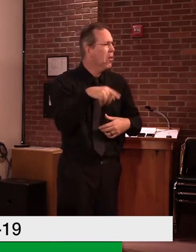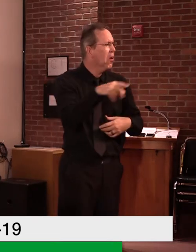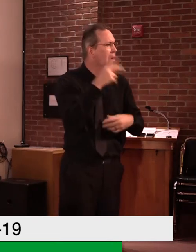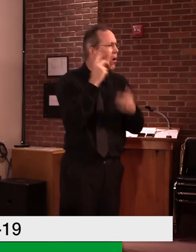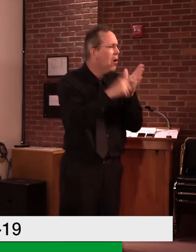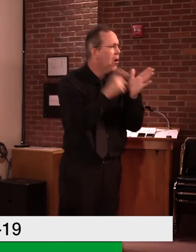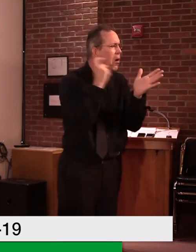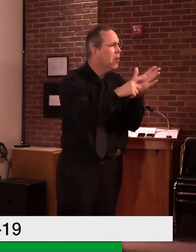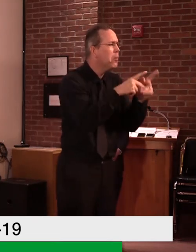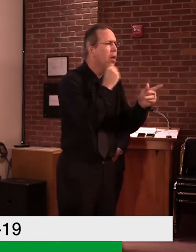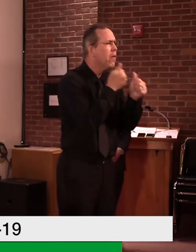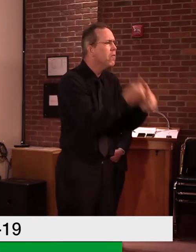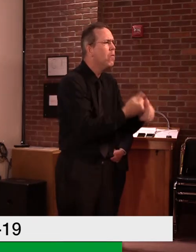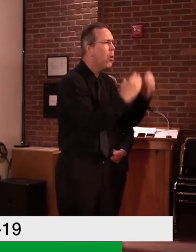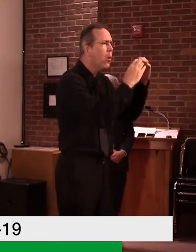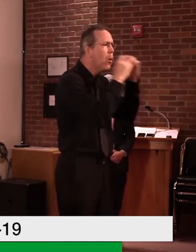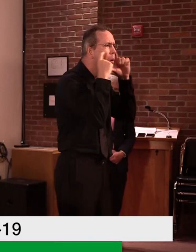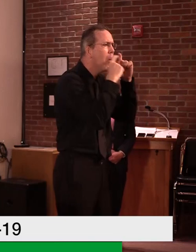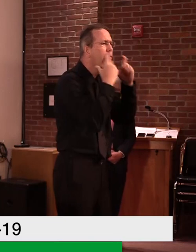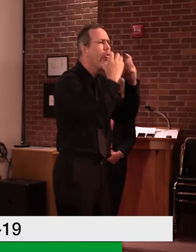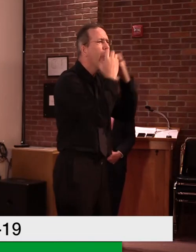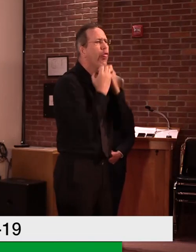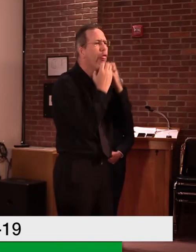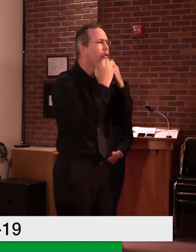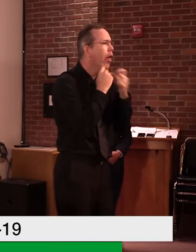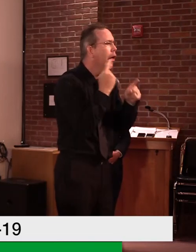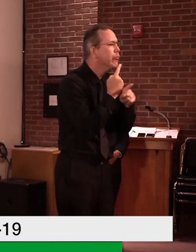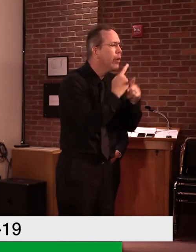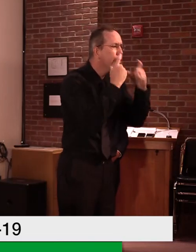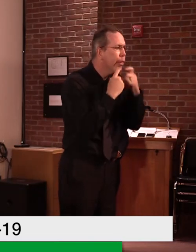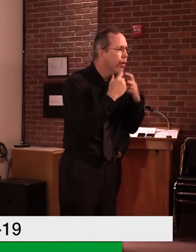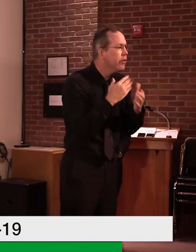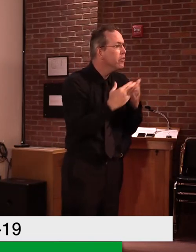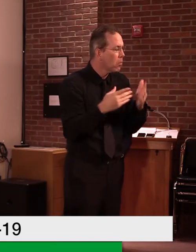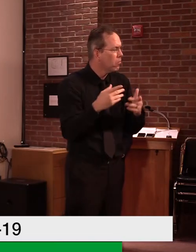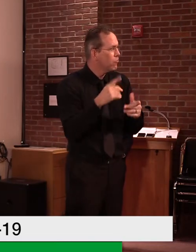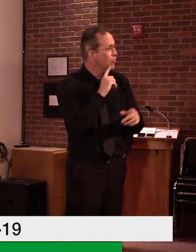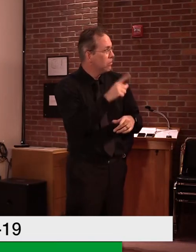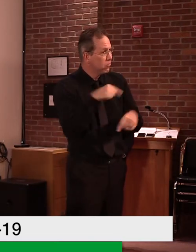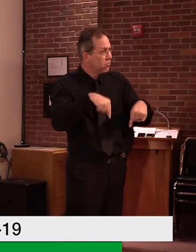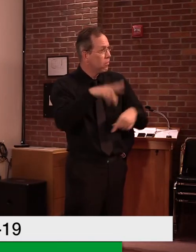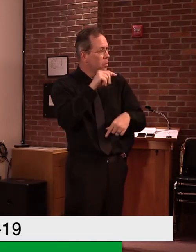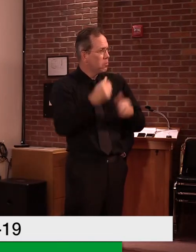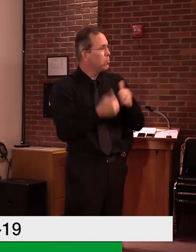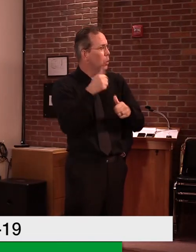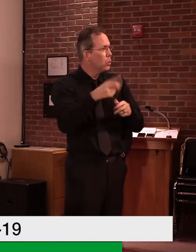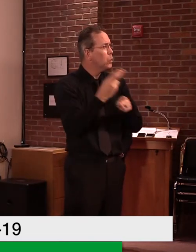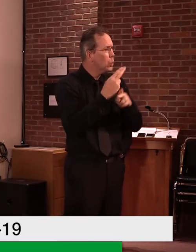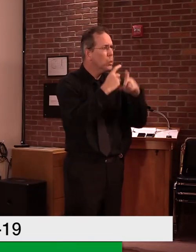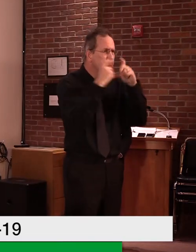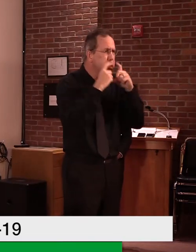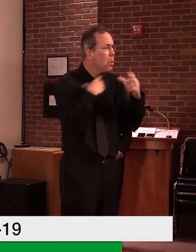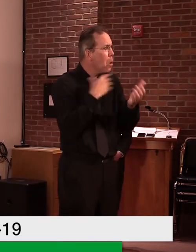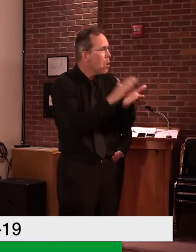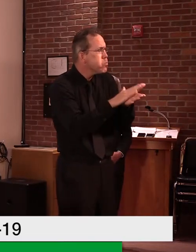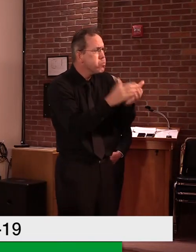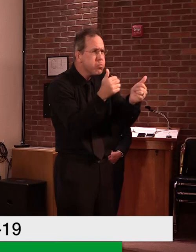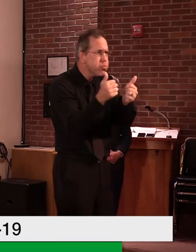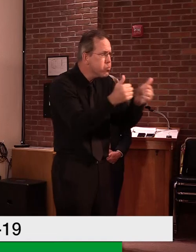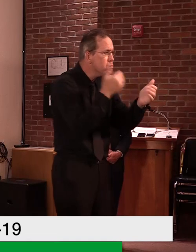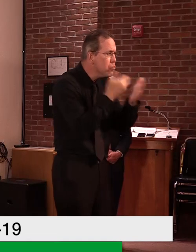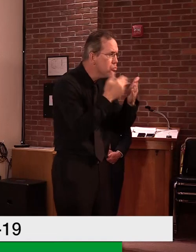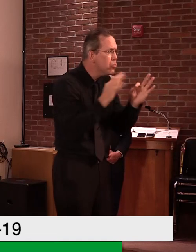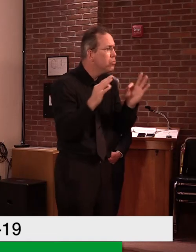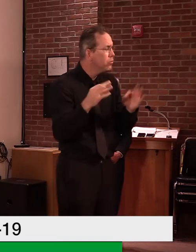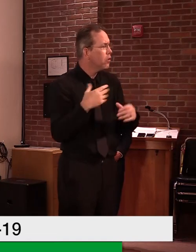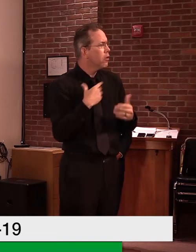keep each other safe, which has become known as the Vermont way. With our low numbers and other